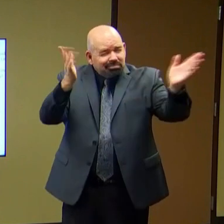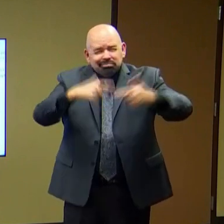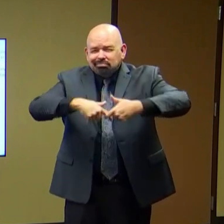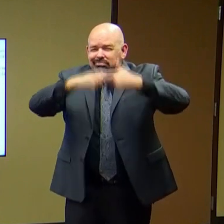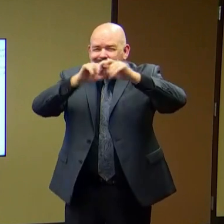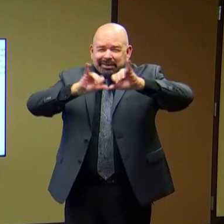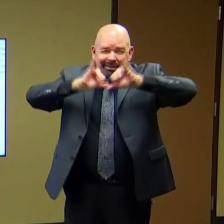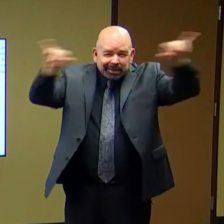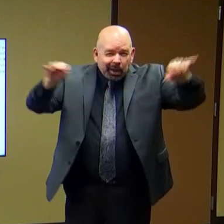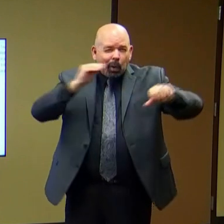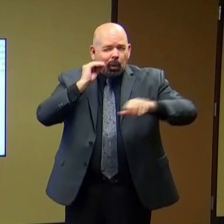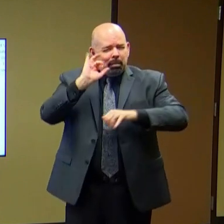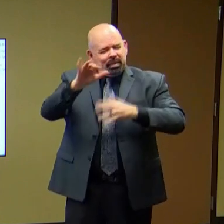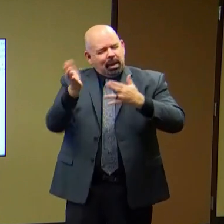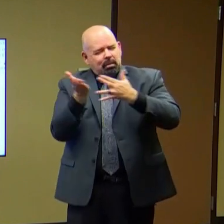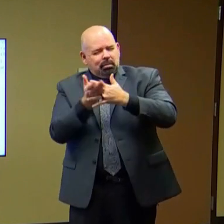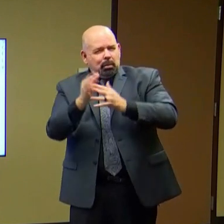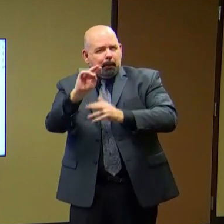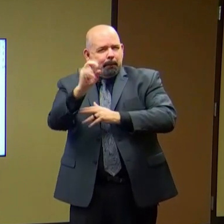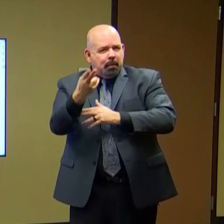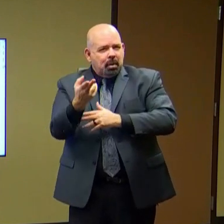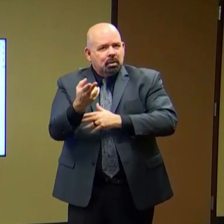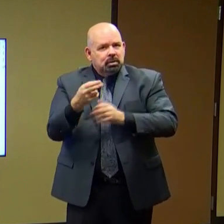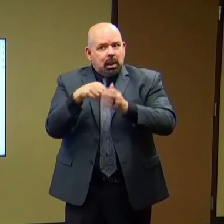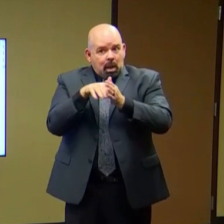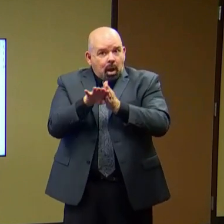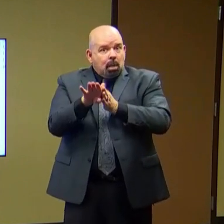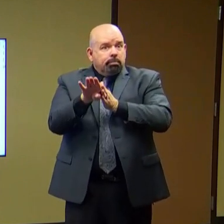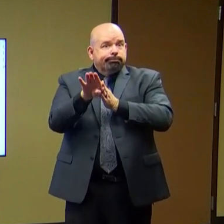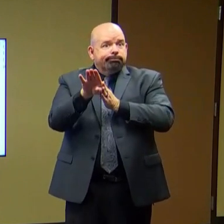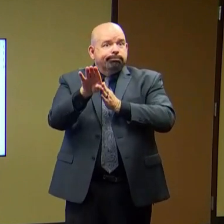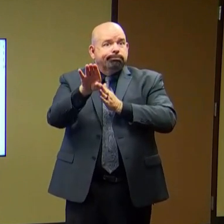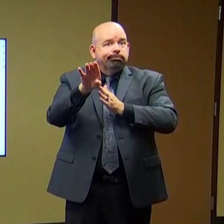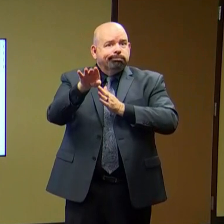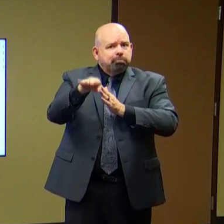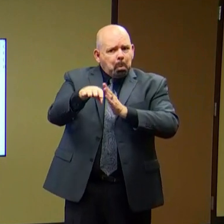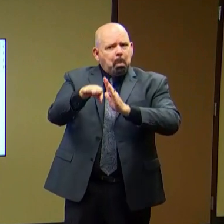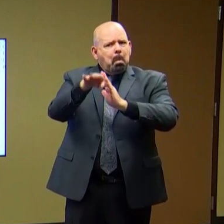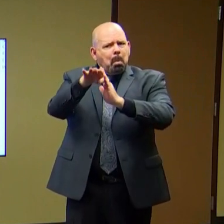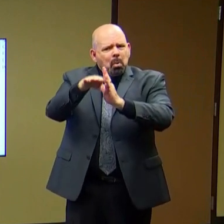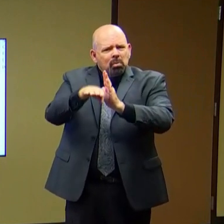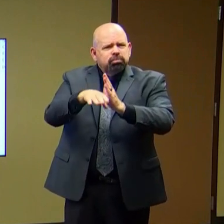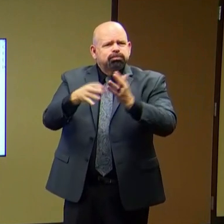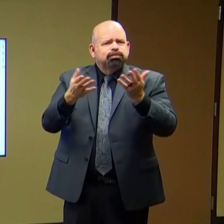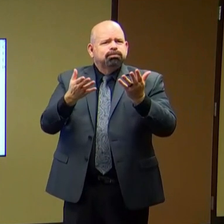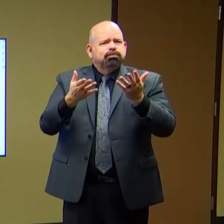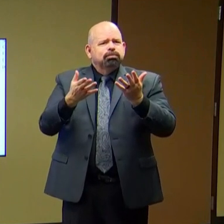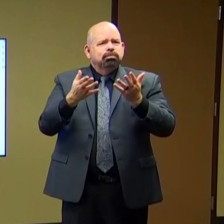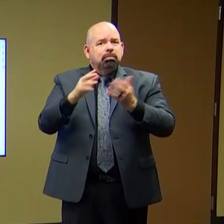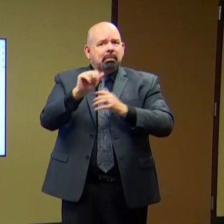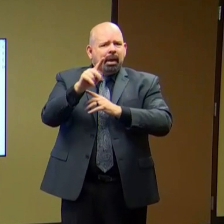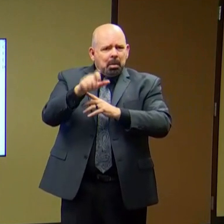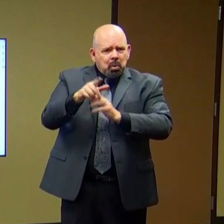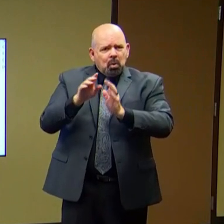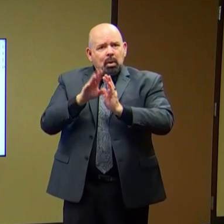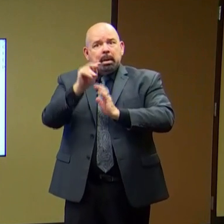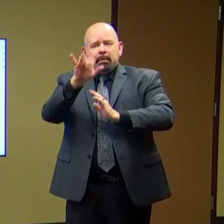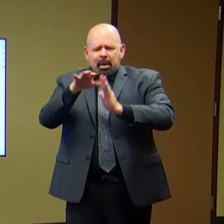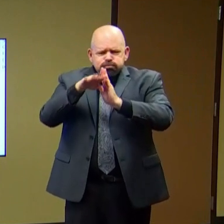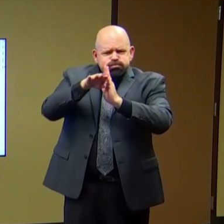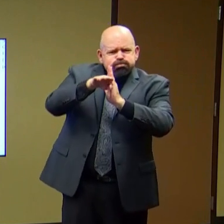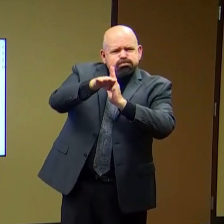the numbers visiting the emergency department went up, but then they stayed flat through April and through May. But